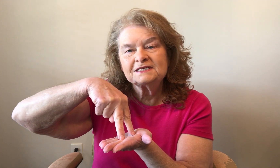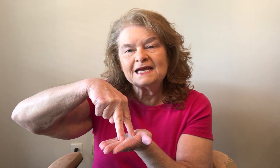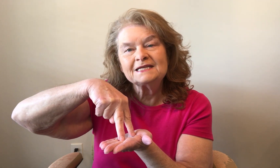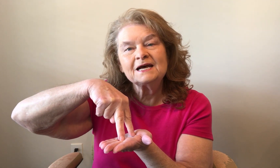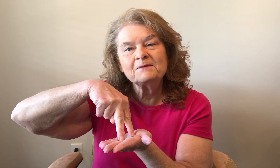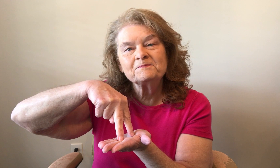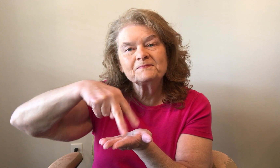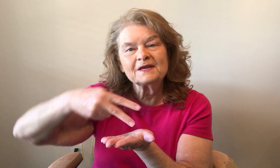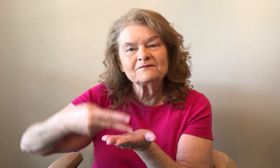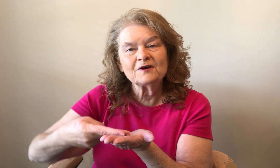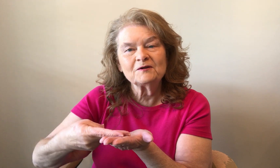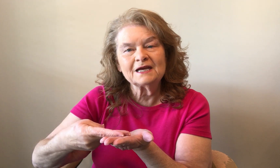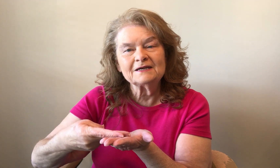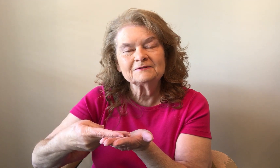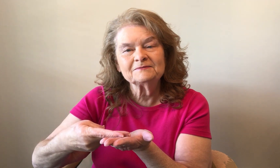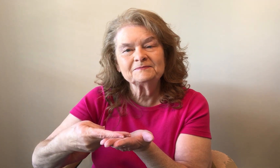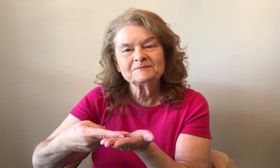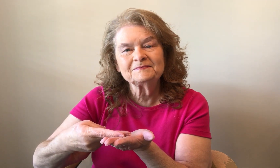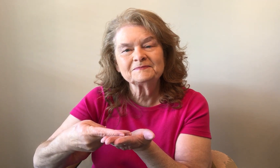Stand up and fall down.